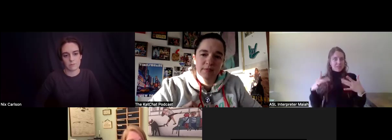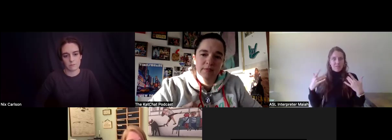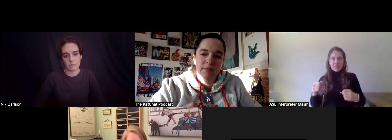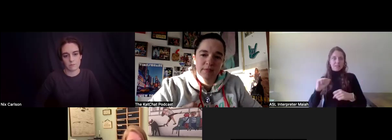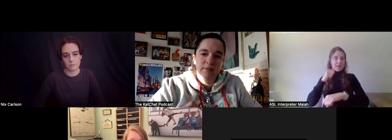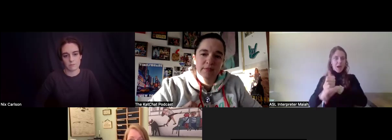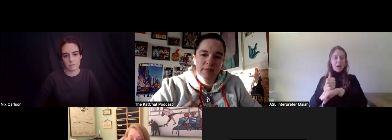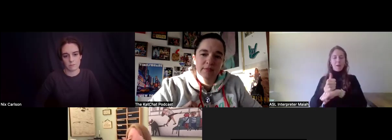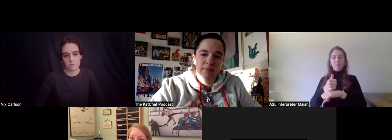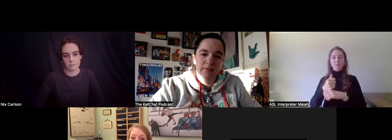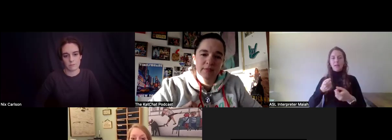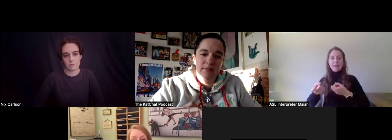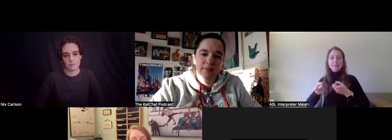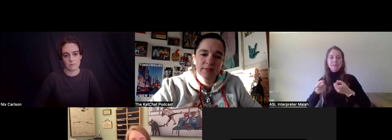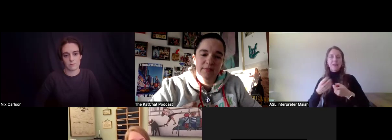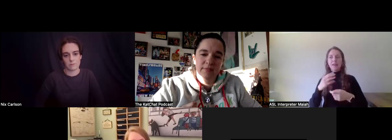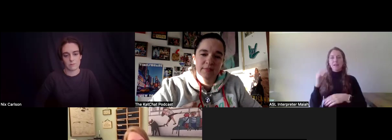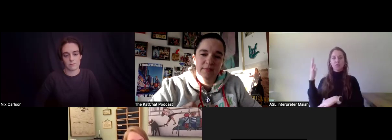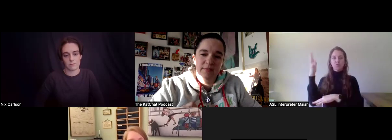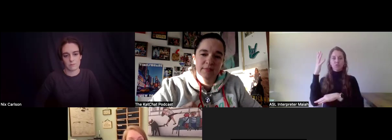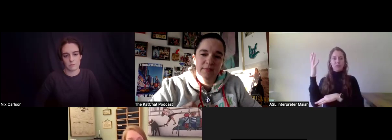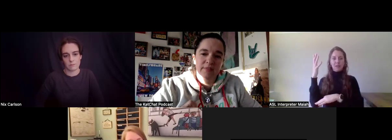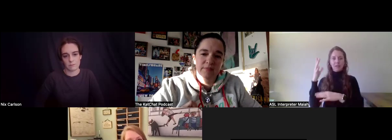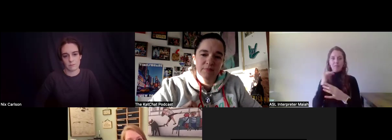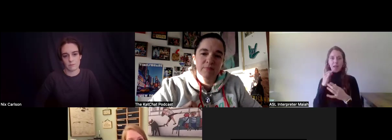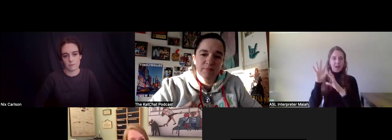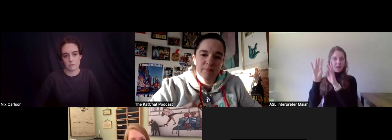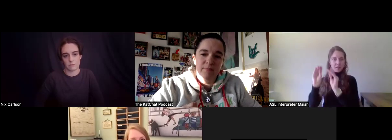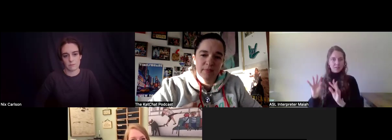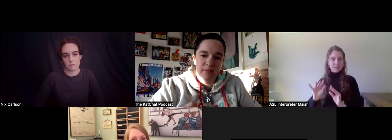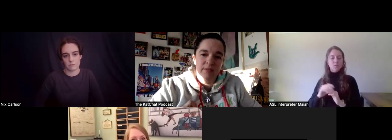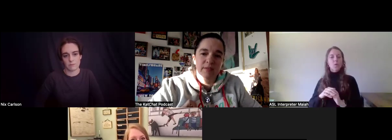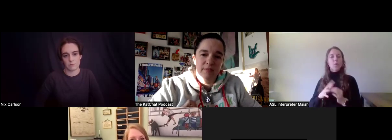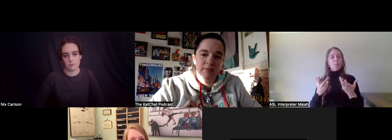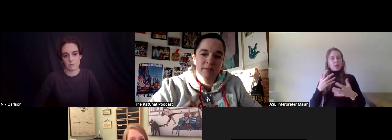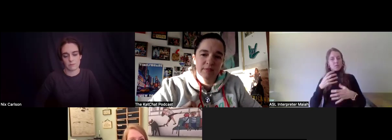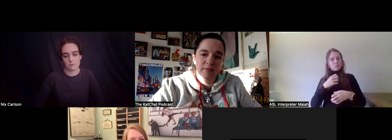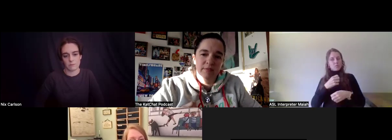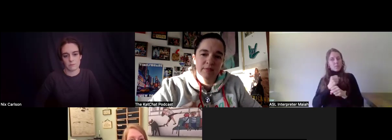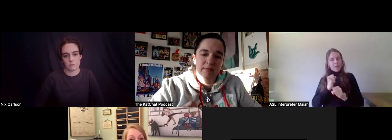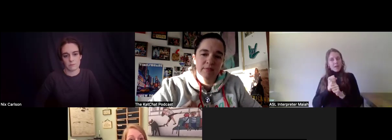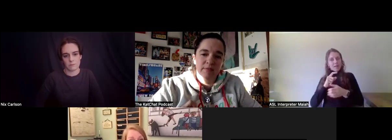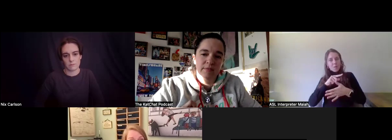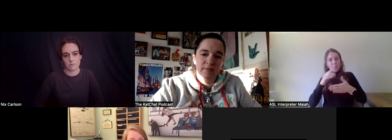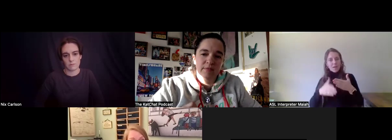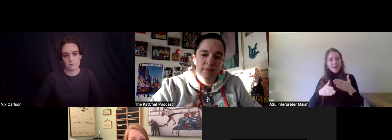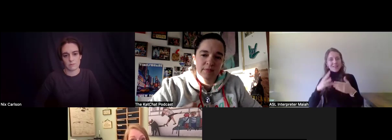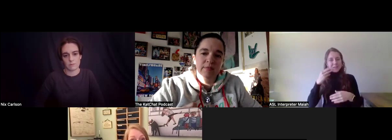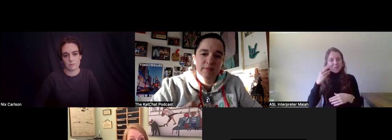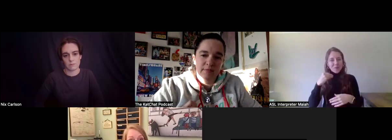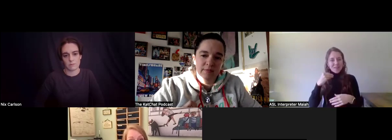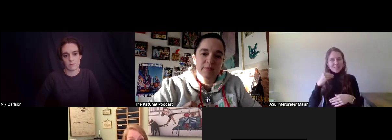to tree lightings. What they decided to do was create this little weekend